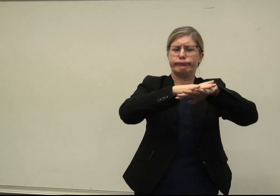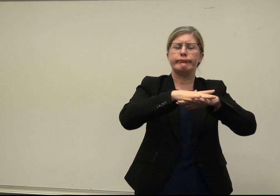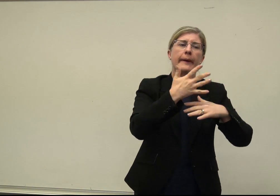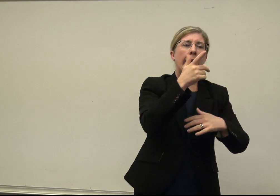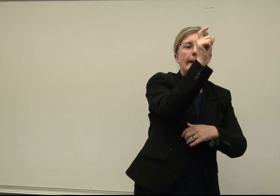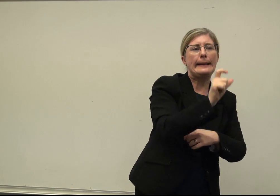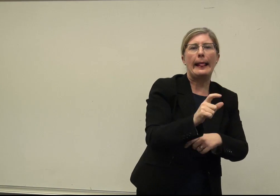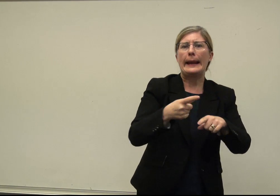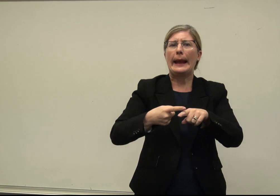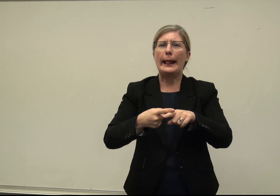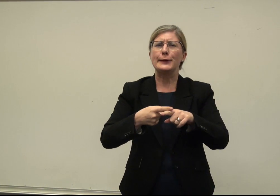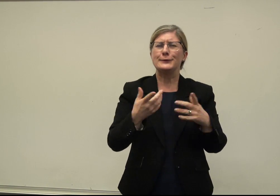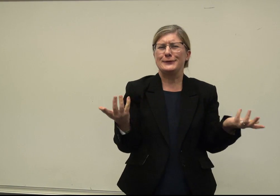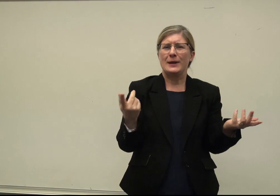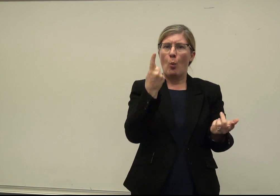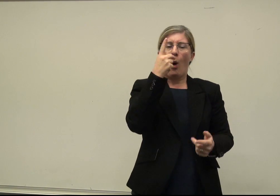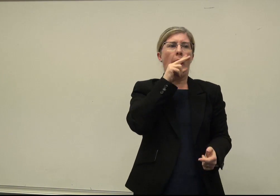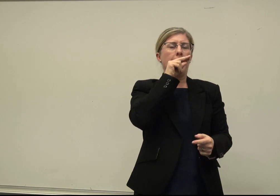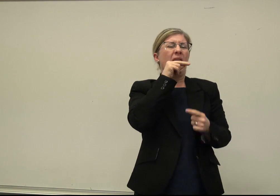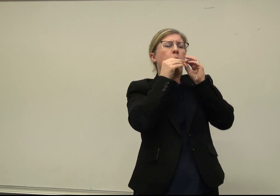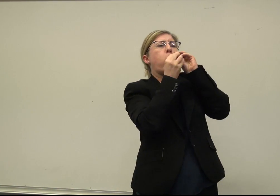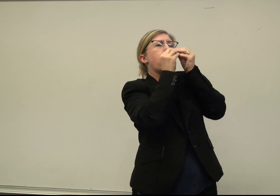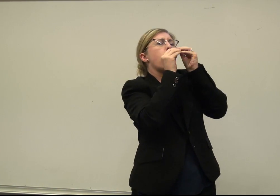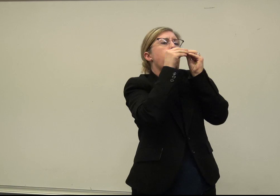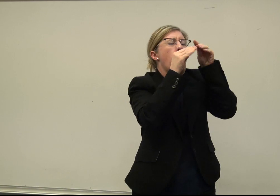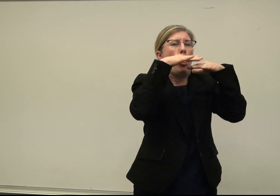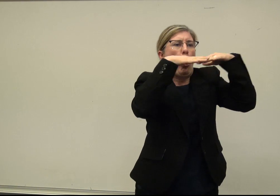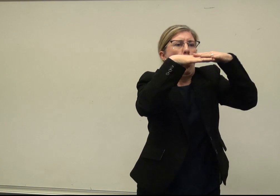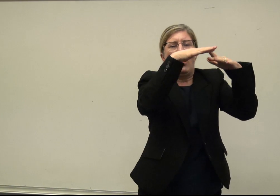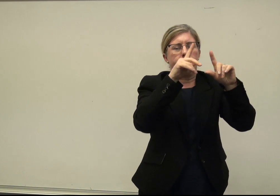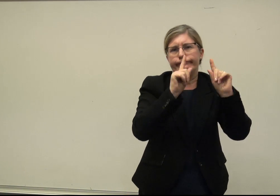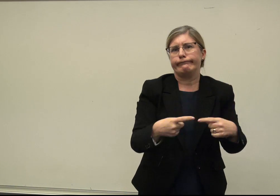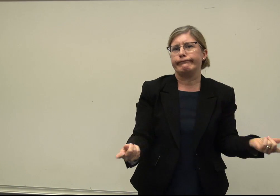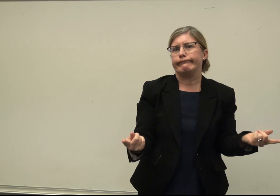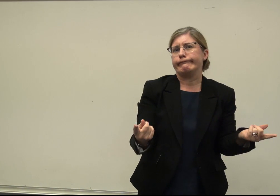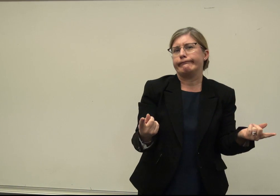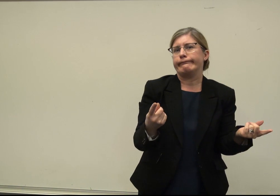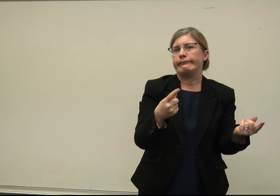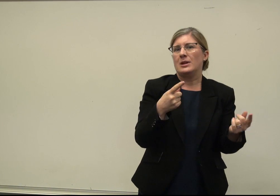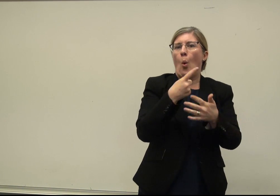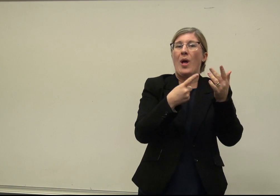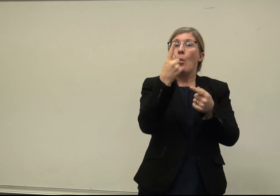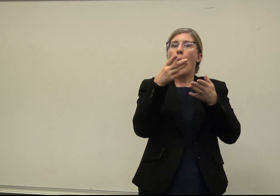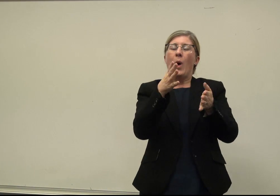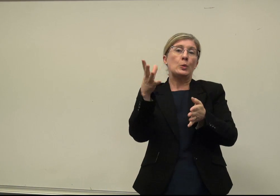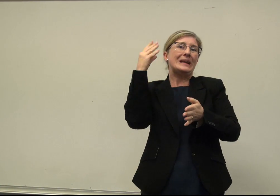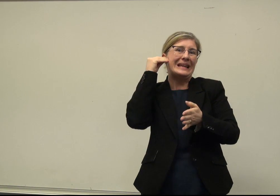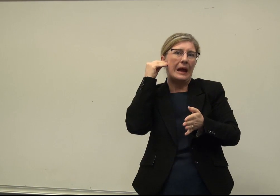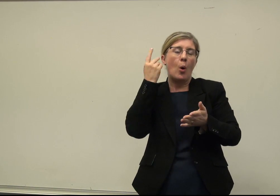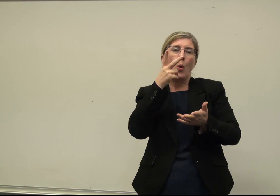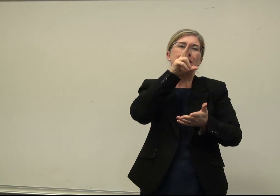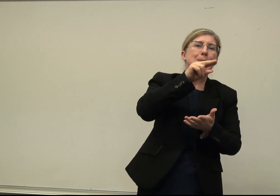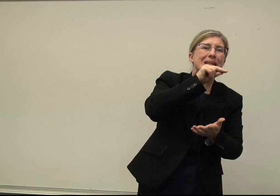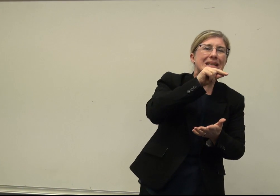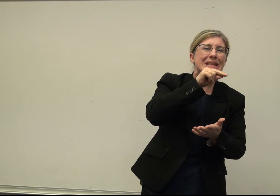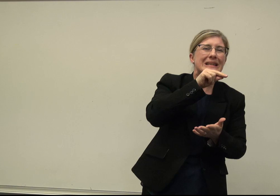only one articulatory channel and one channel to perceive the languages.